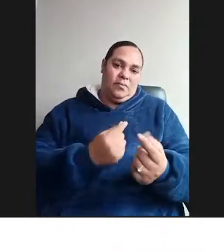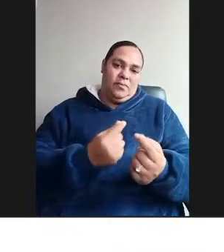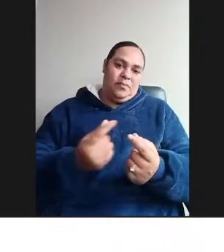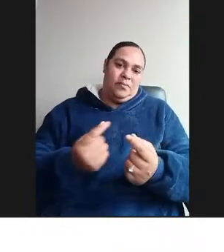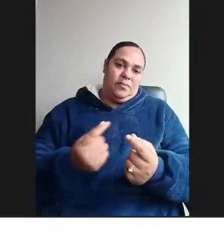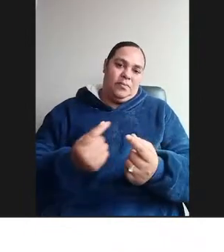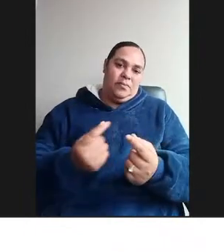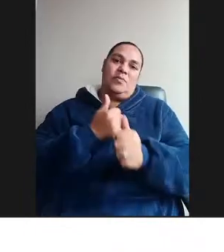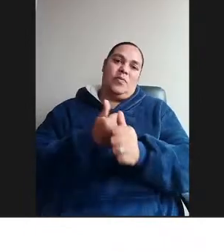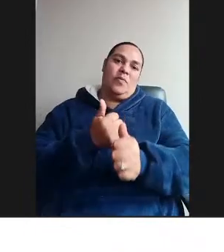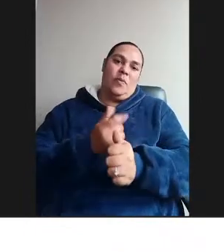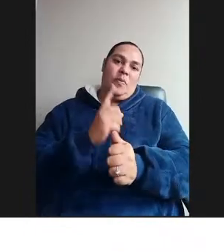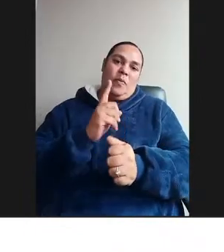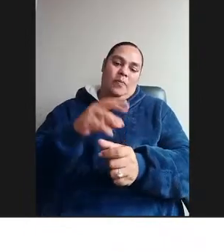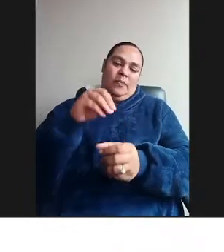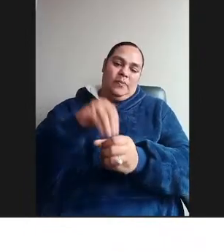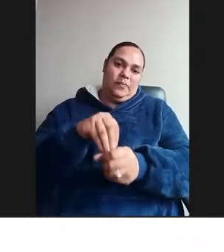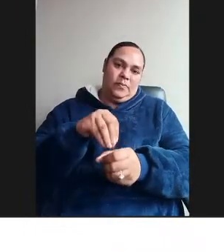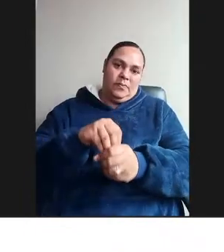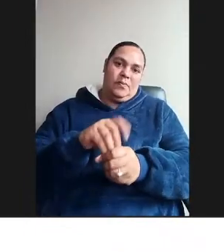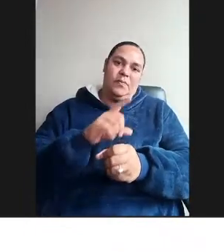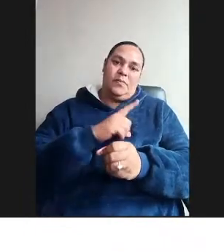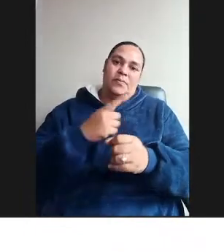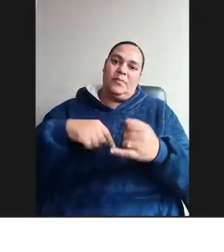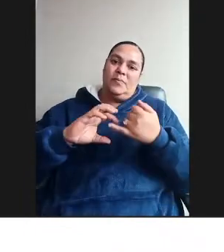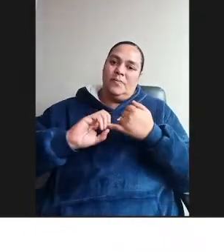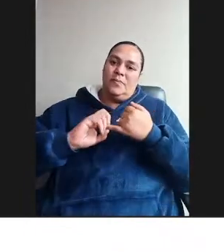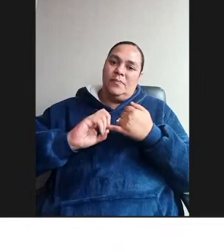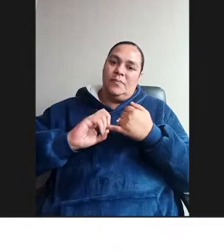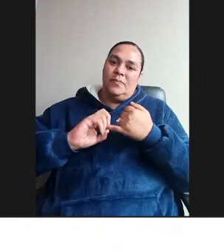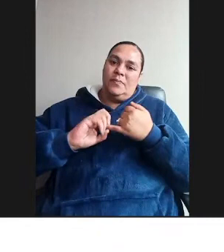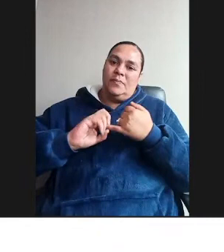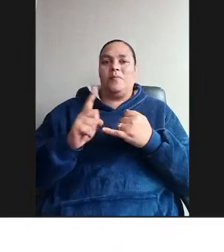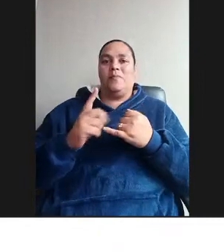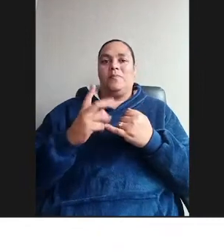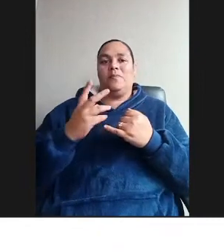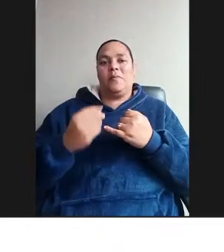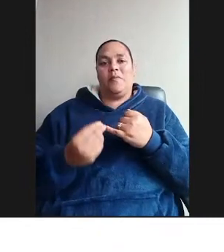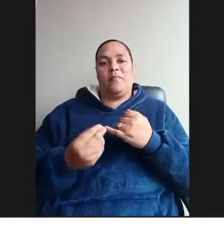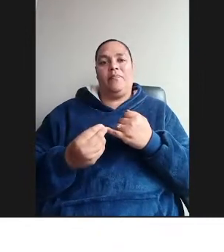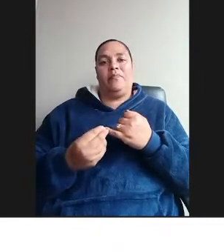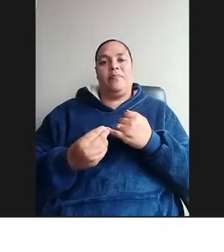internally of trying to have the cutting across